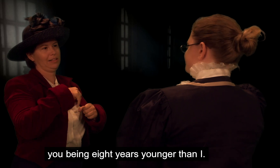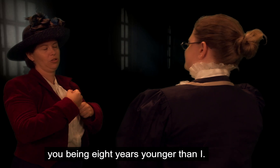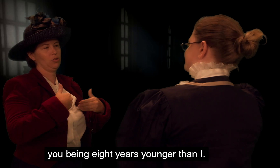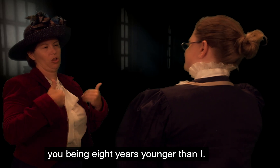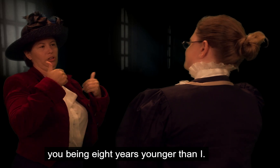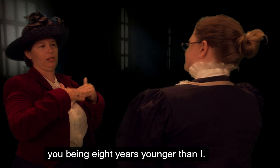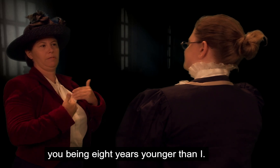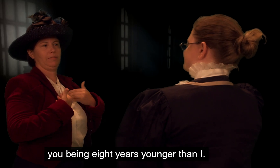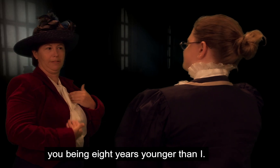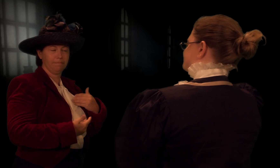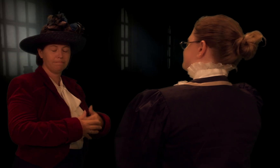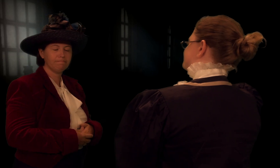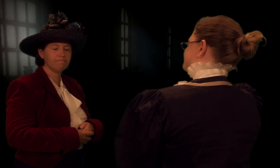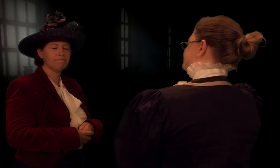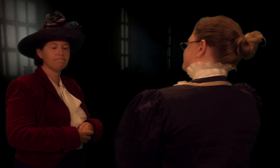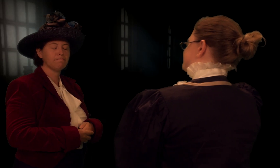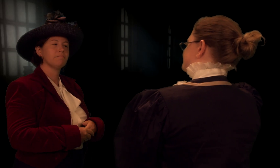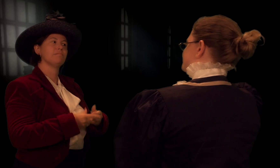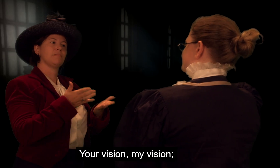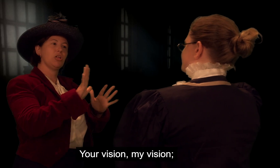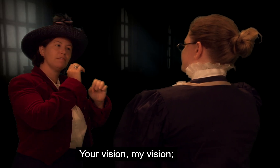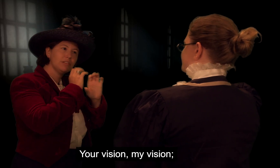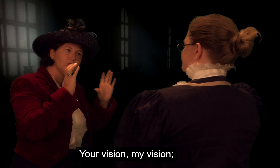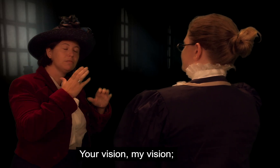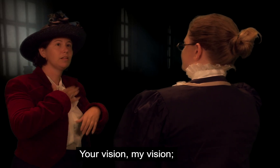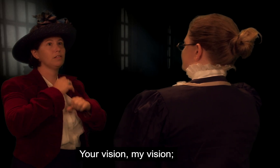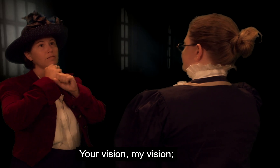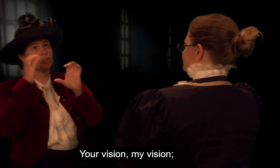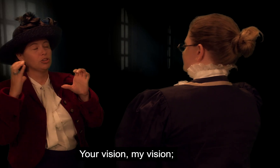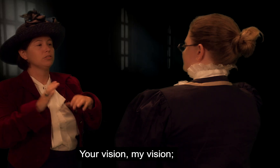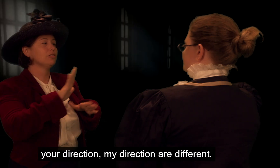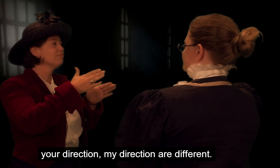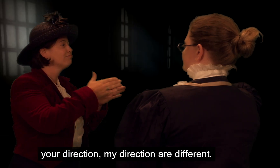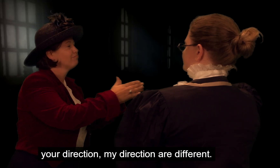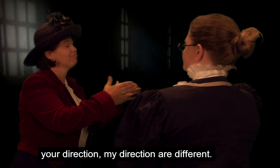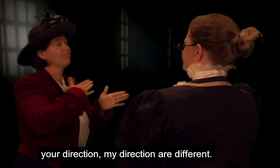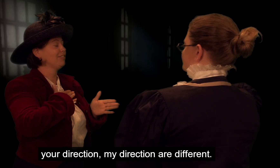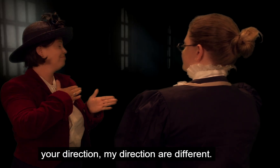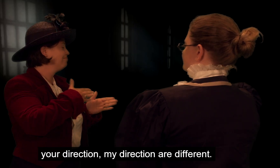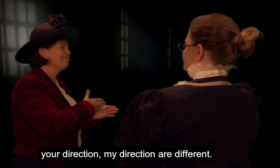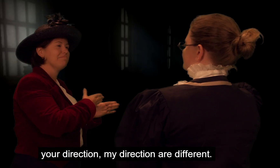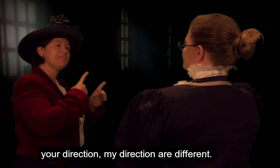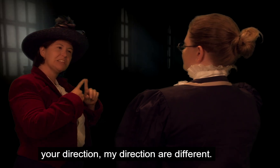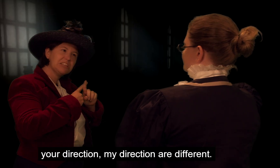8 years younger than I. Your vision, my vision, your direction, my direction are